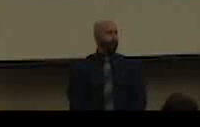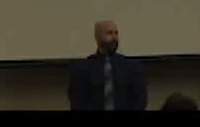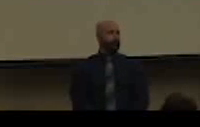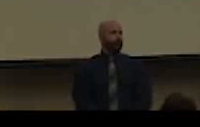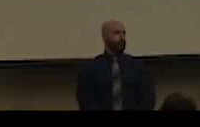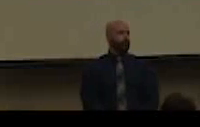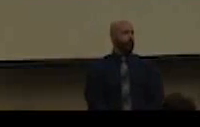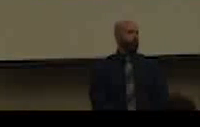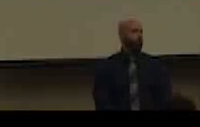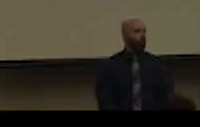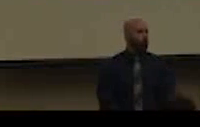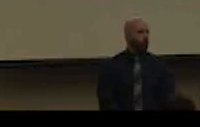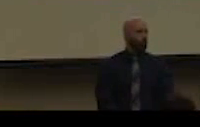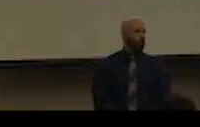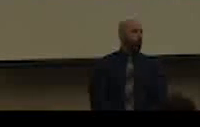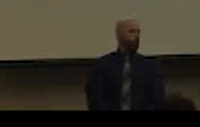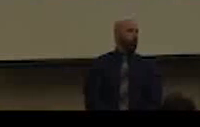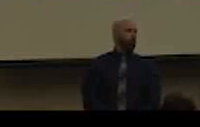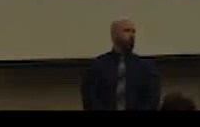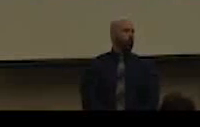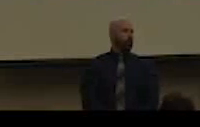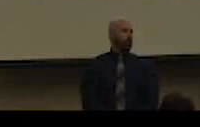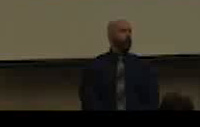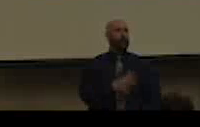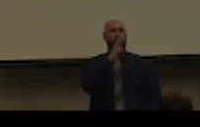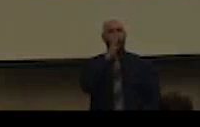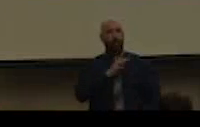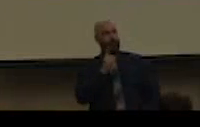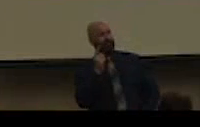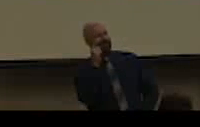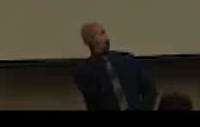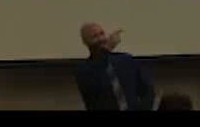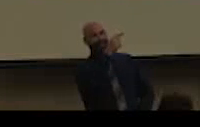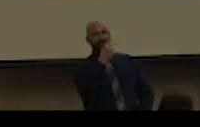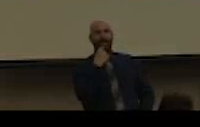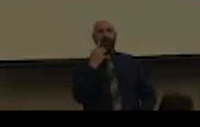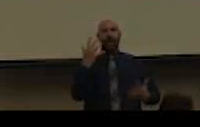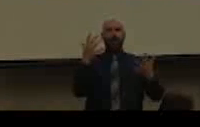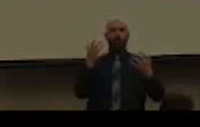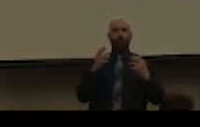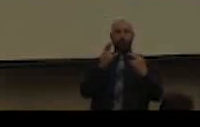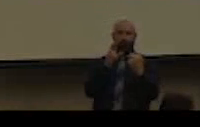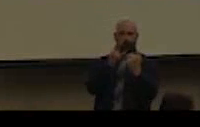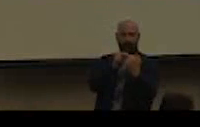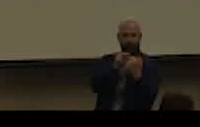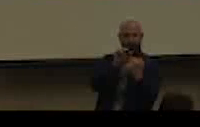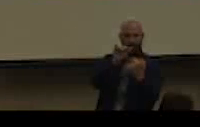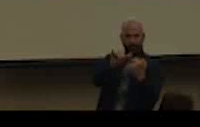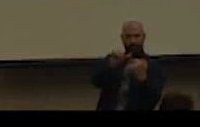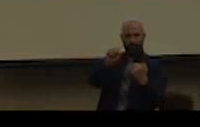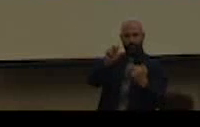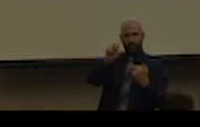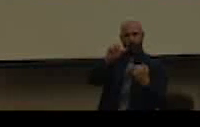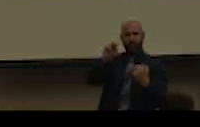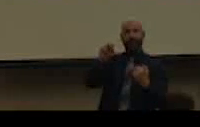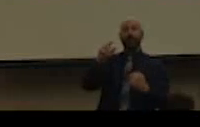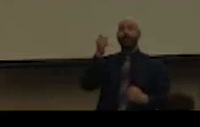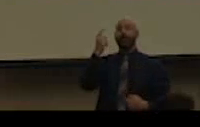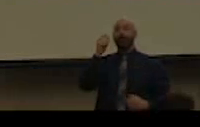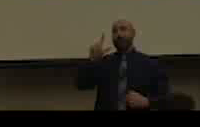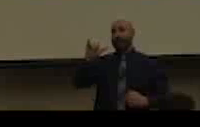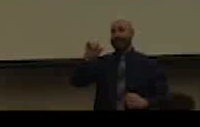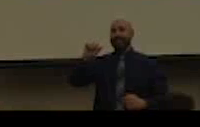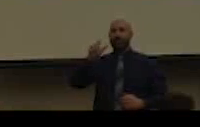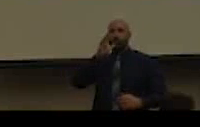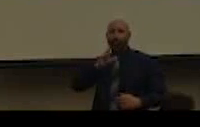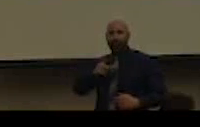I wanna go ahead and echo that, Susan. Lisa is amazing, and I know with the help